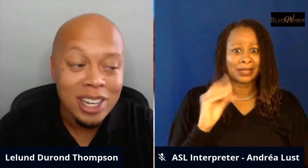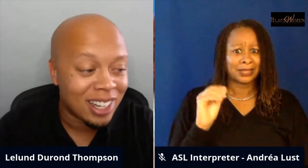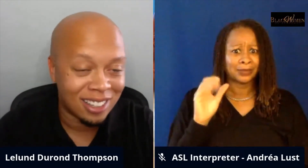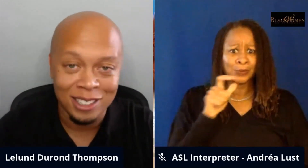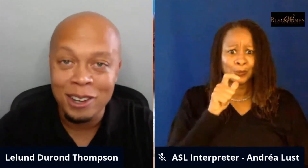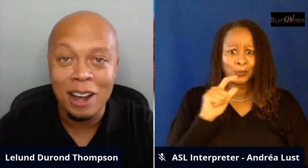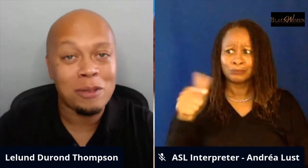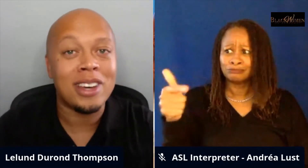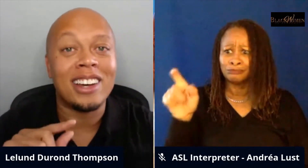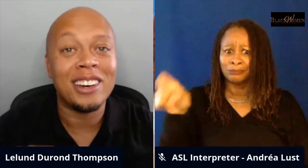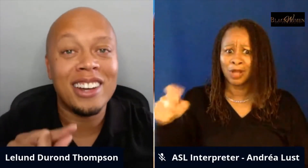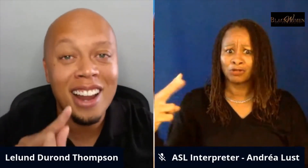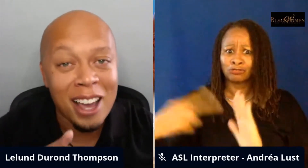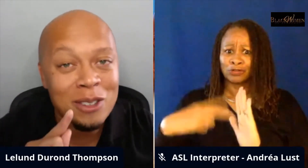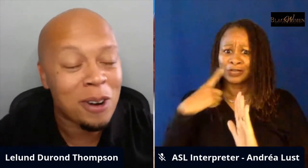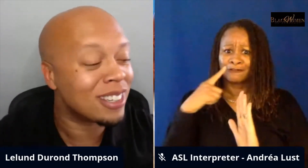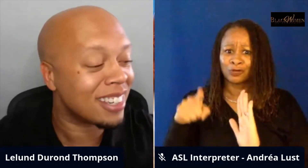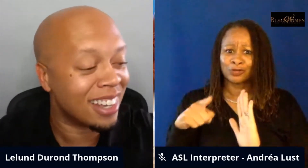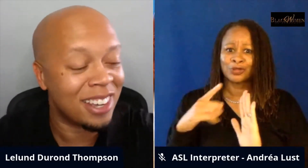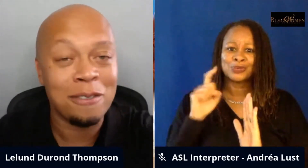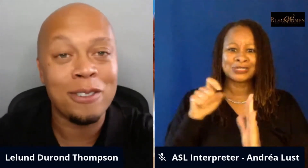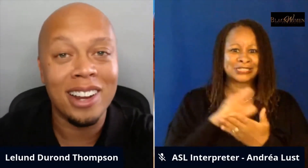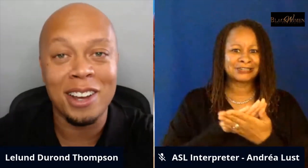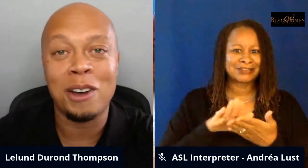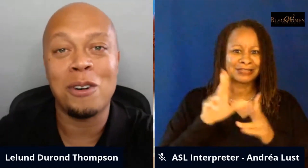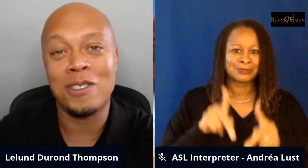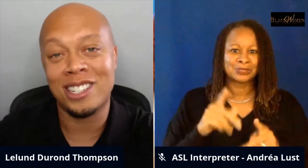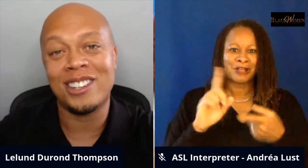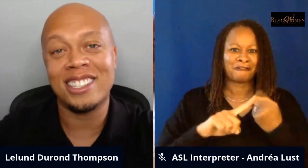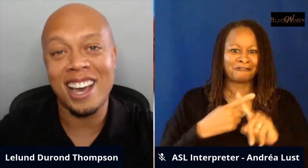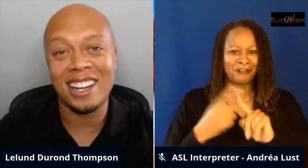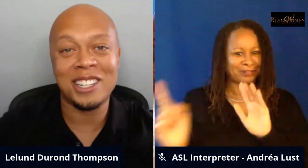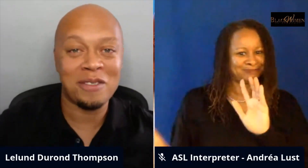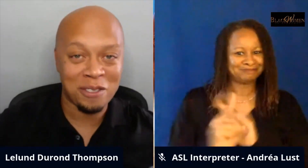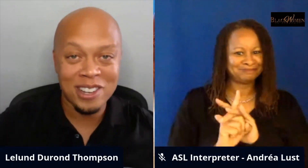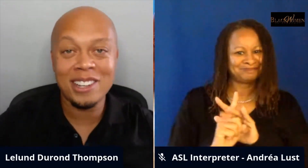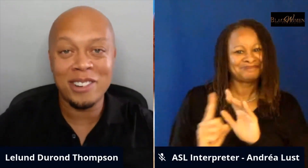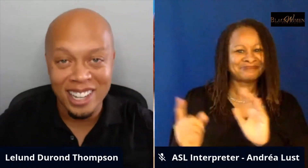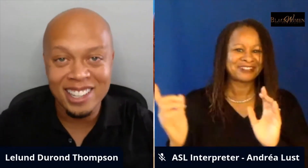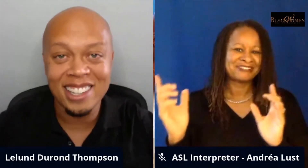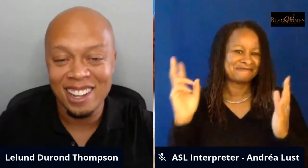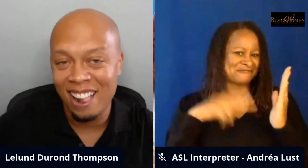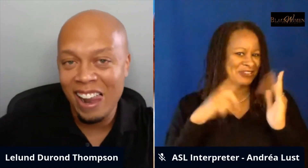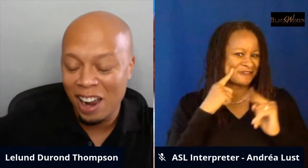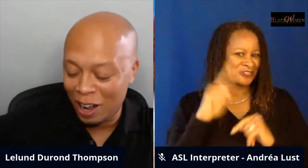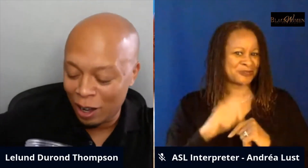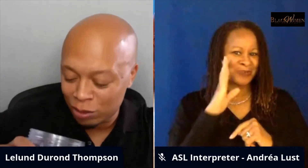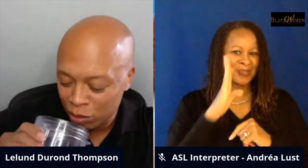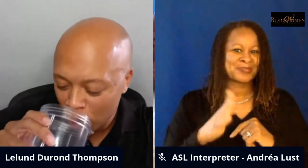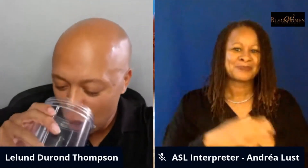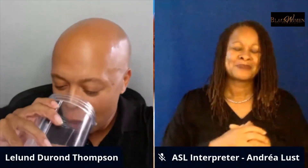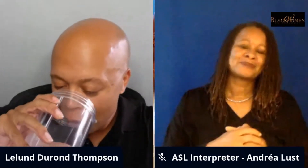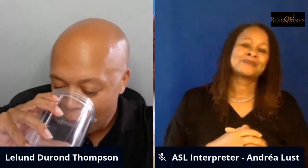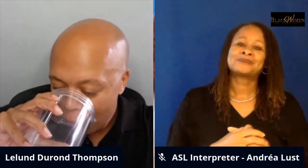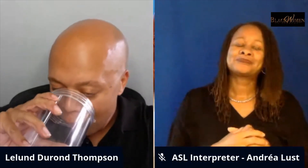who's reading. You're gonna have to be a good, nice person to get a friend to come over that you can tag team and read